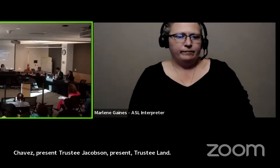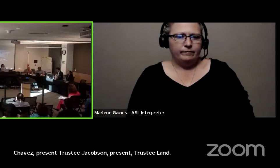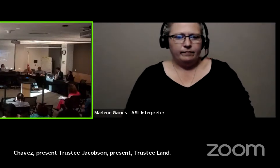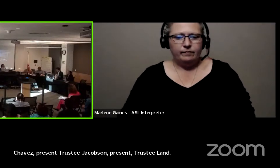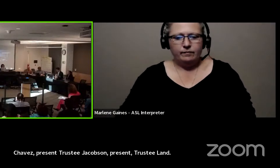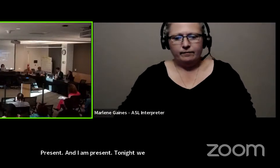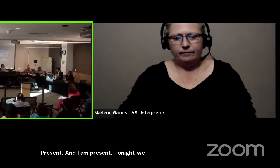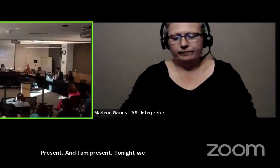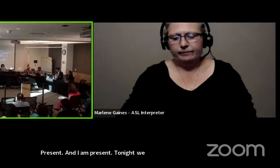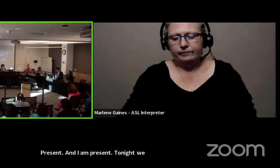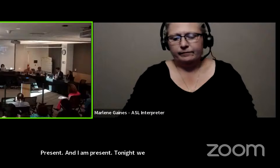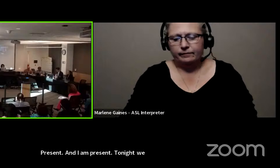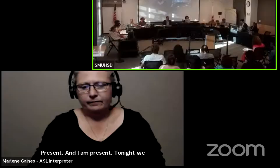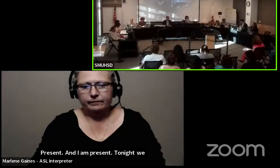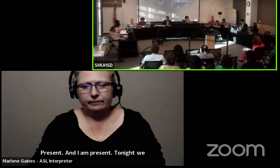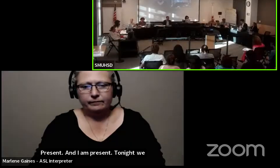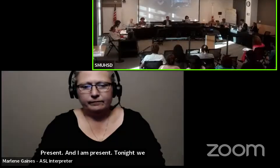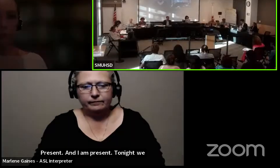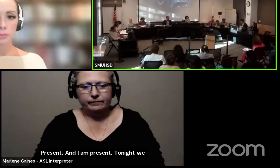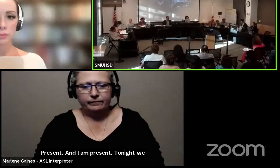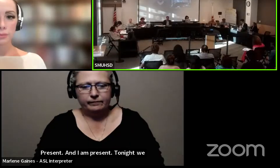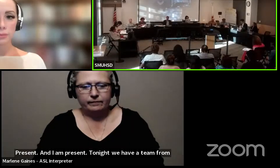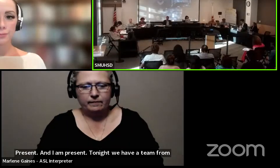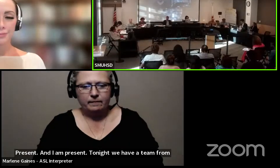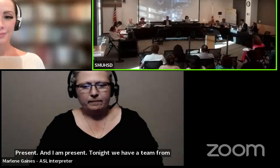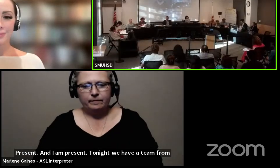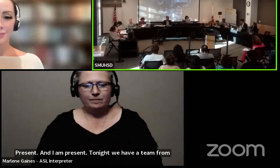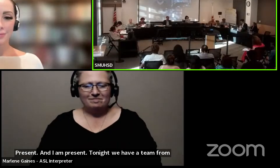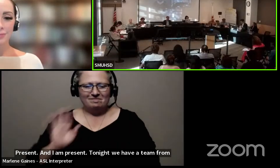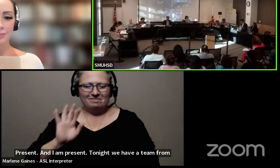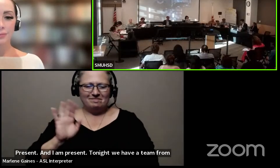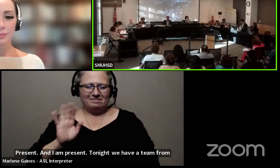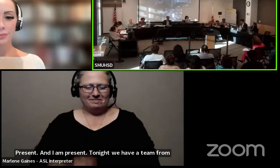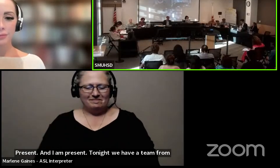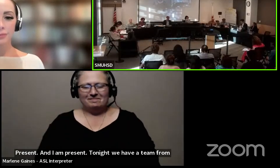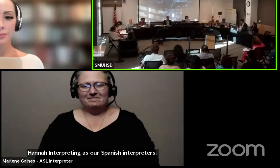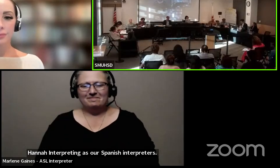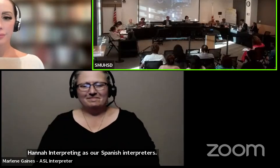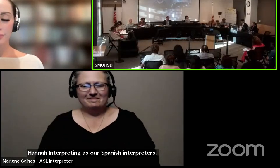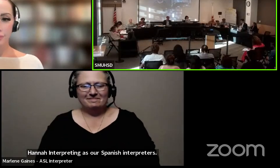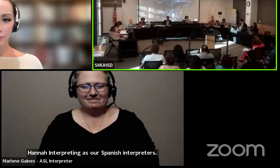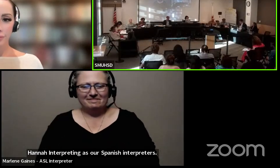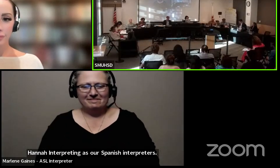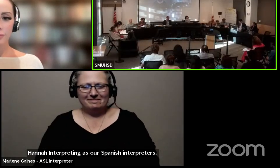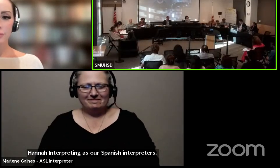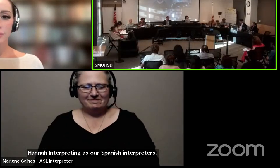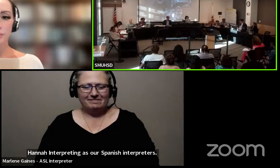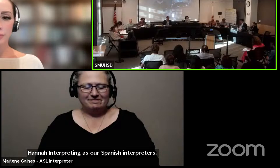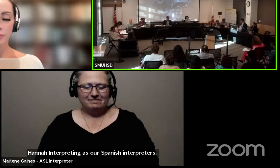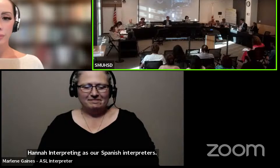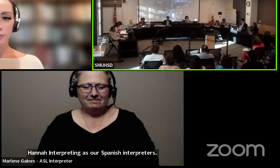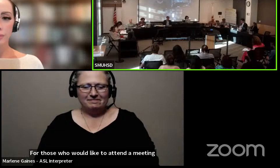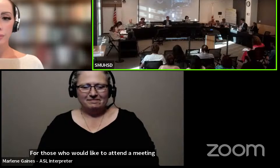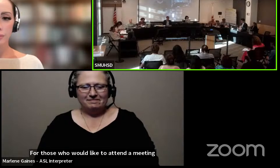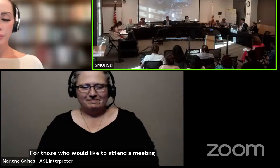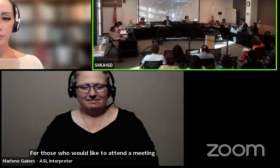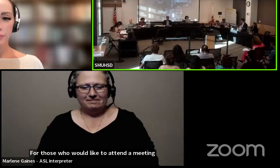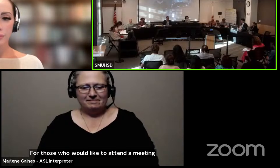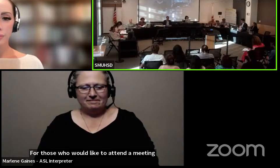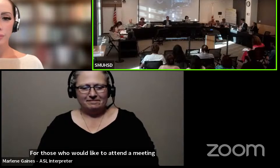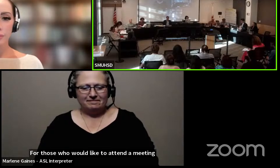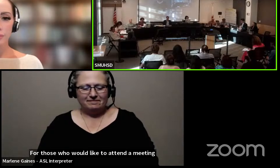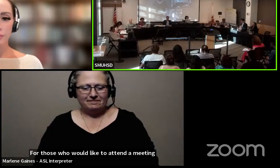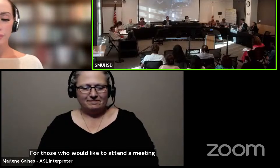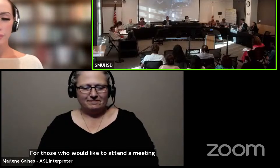have a team from Hannah Interpreting as our Spanish interpreters. For those who would like to attend a meeting virtually in Spanish,